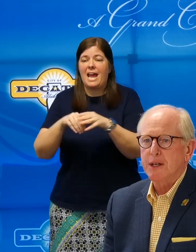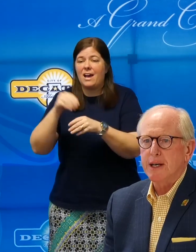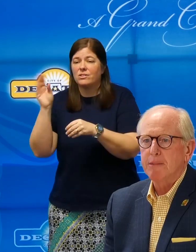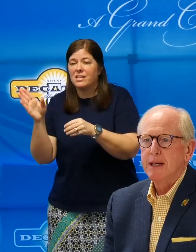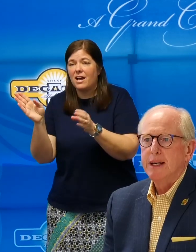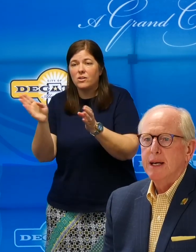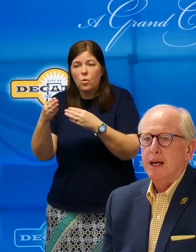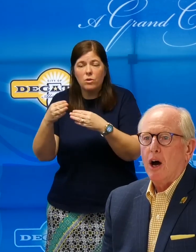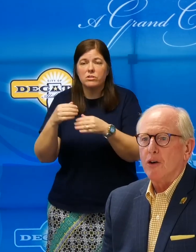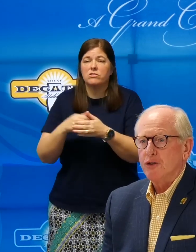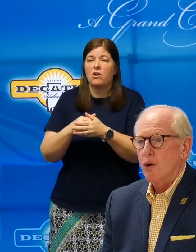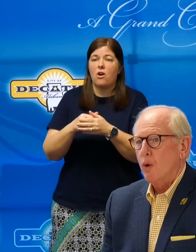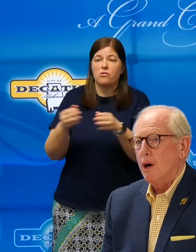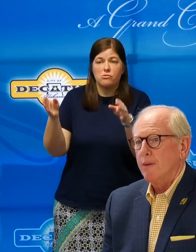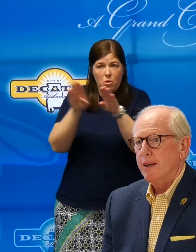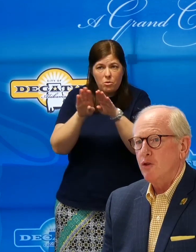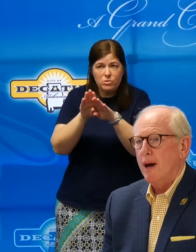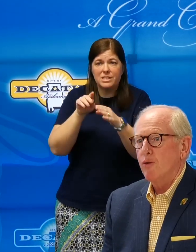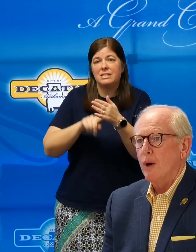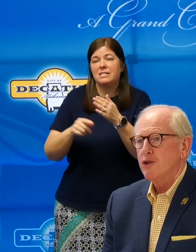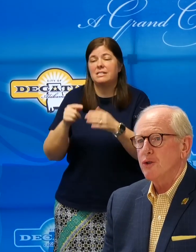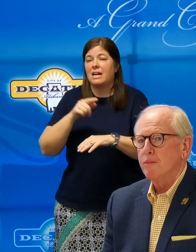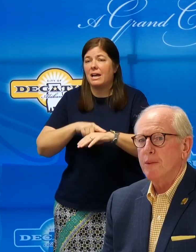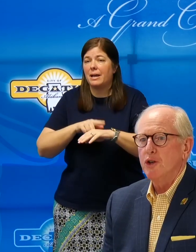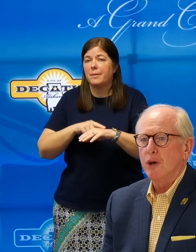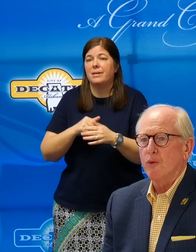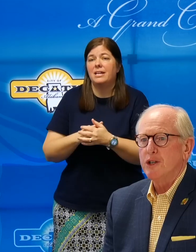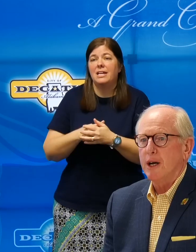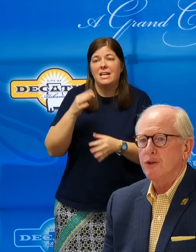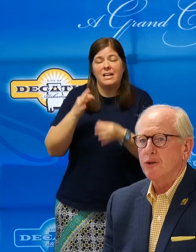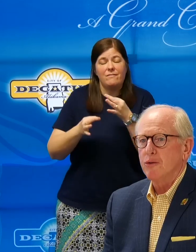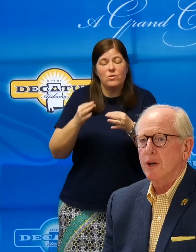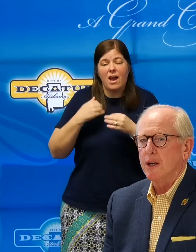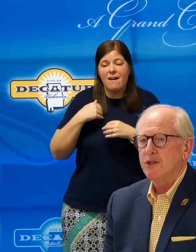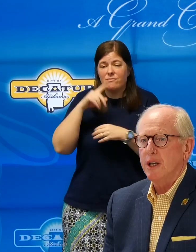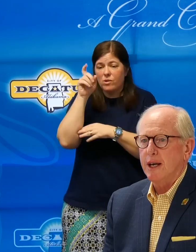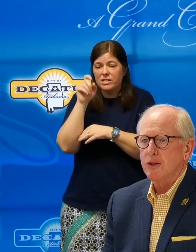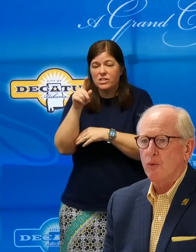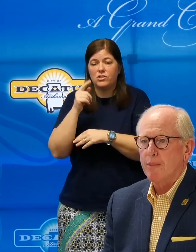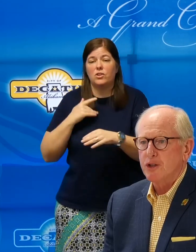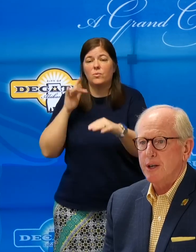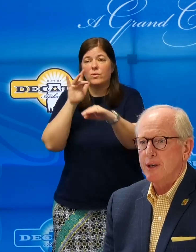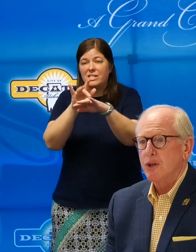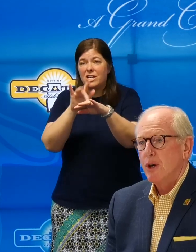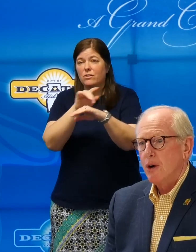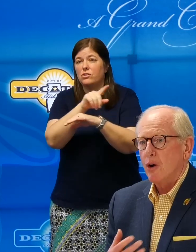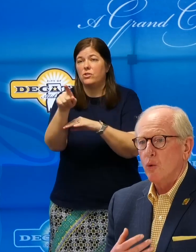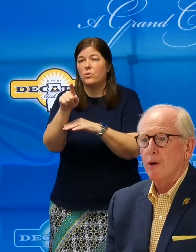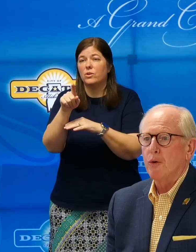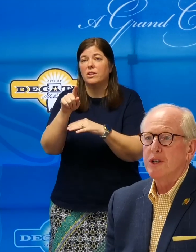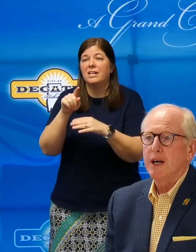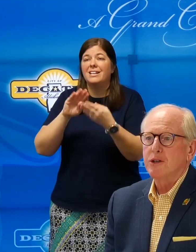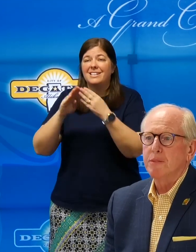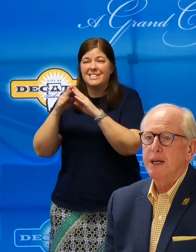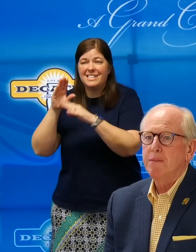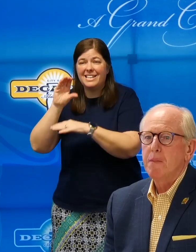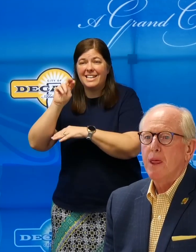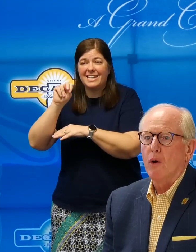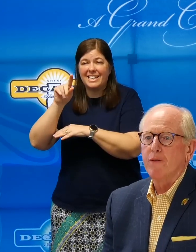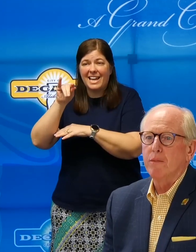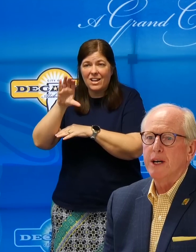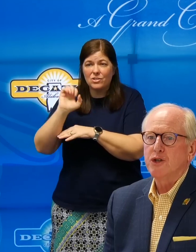at this time. Also, if you have questions, remember you can reach out to your city council representatives, or you're welcome to reach out to